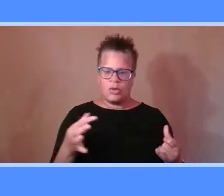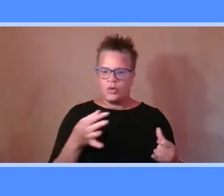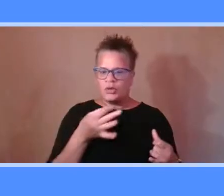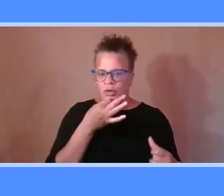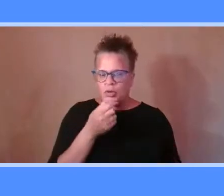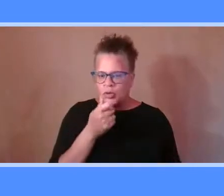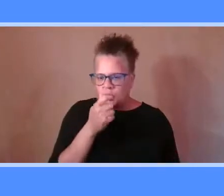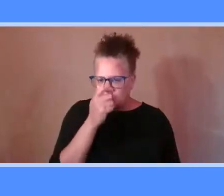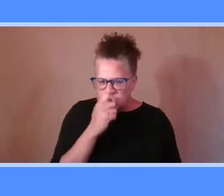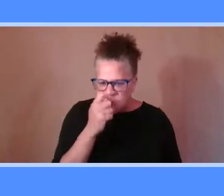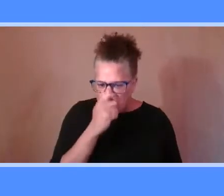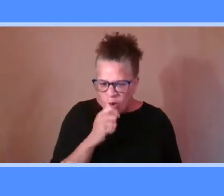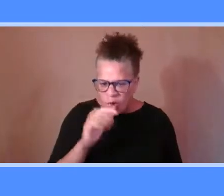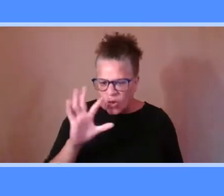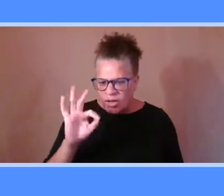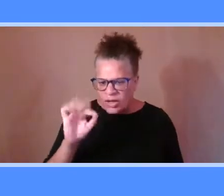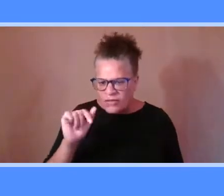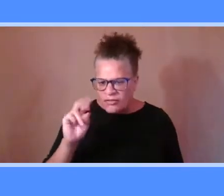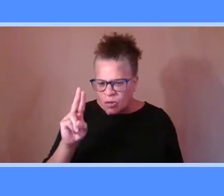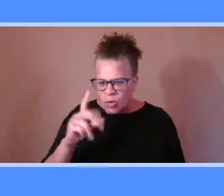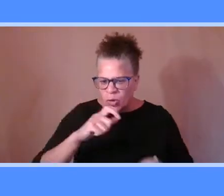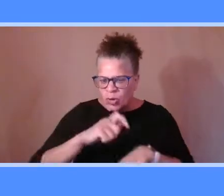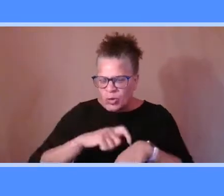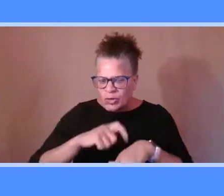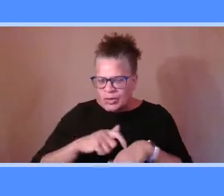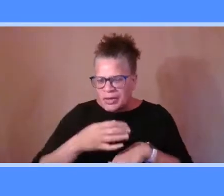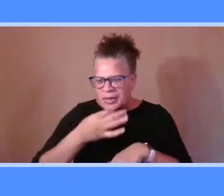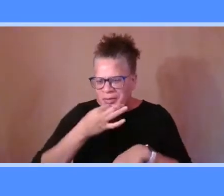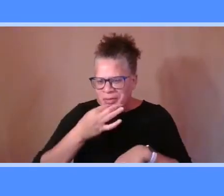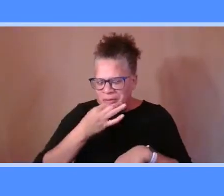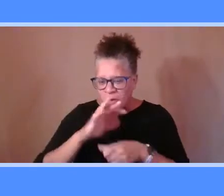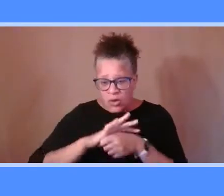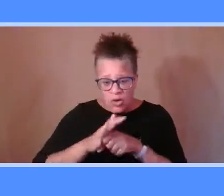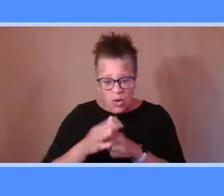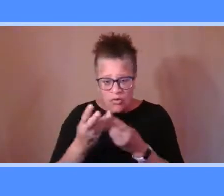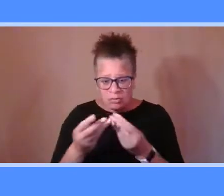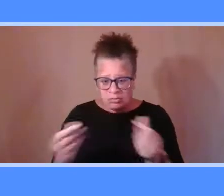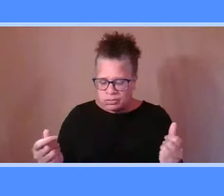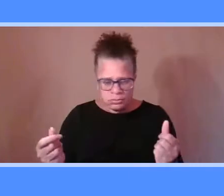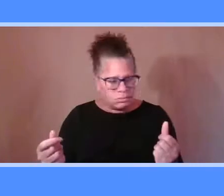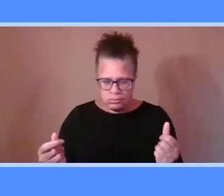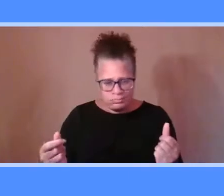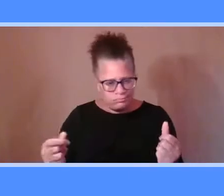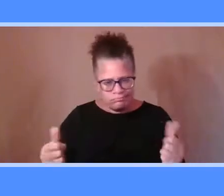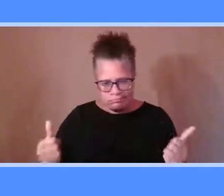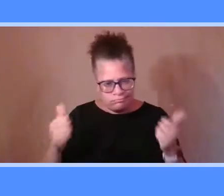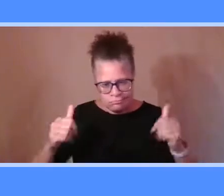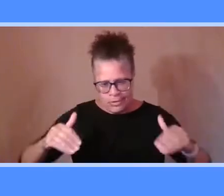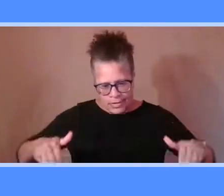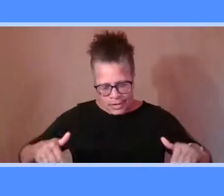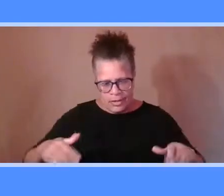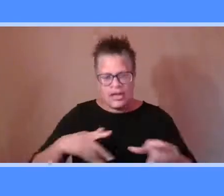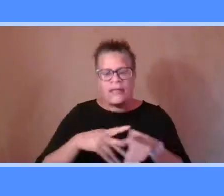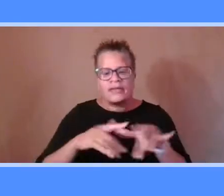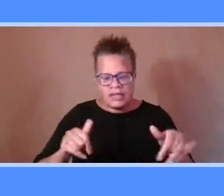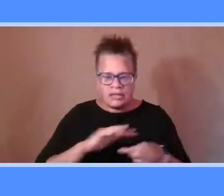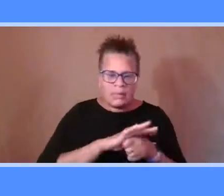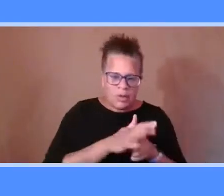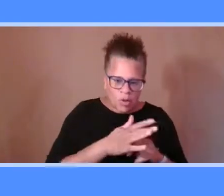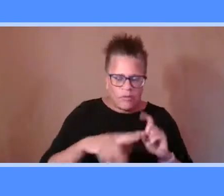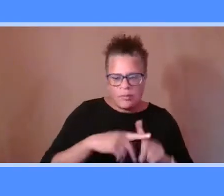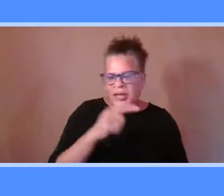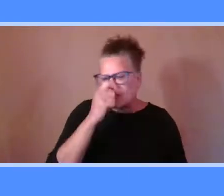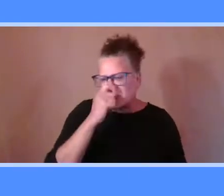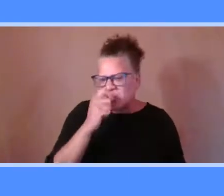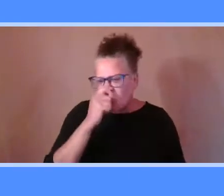season. And apparently COVID isn't going anywhere anytime soon. So it's COVID season 2. And